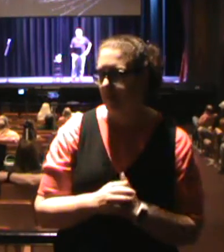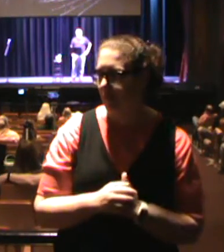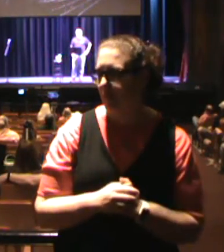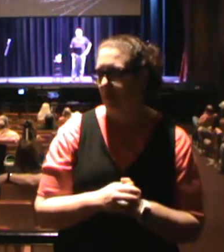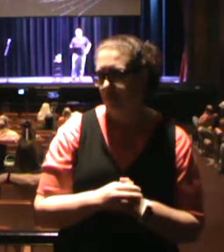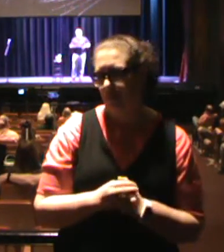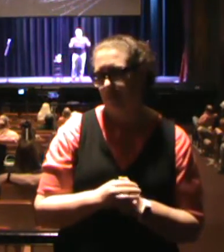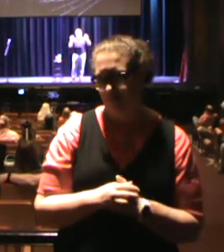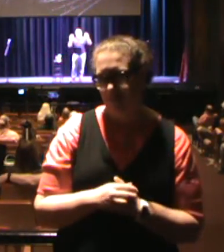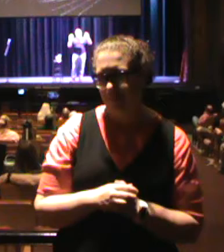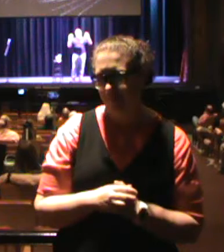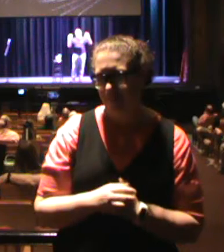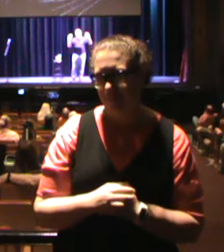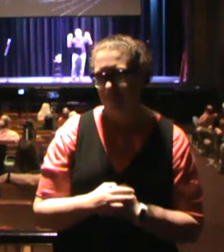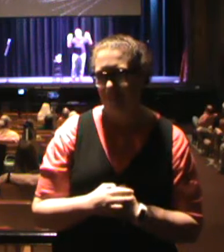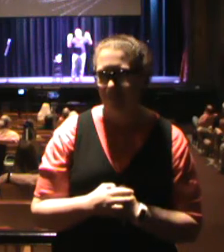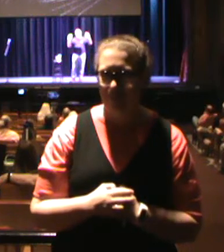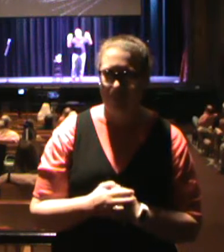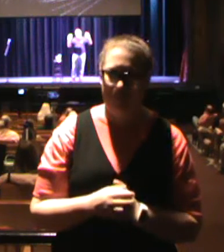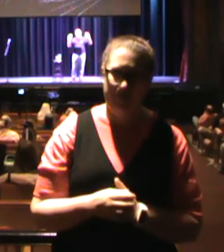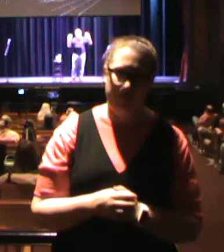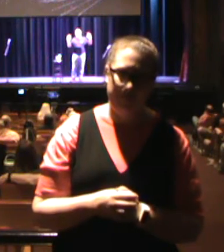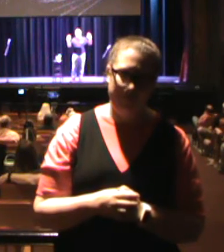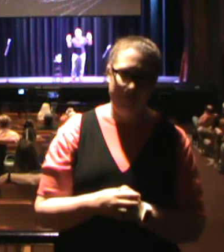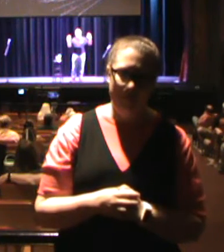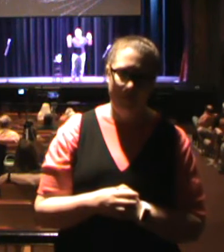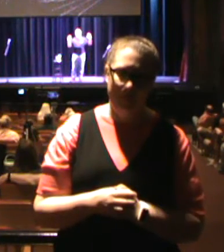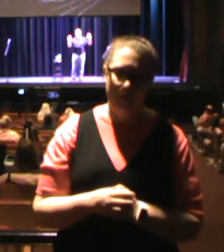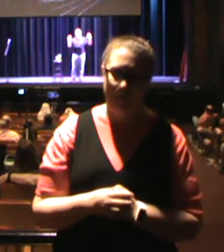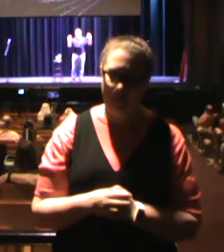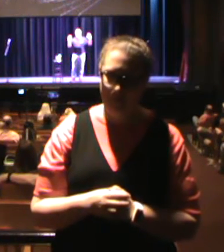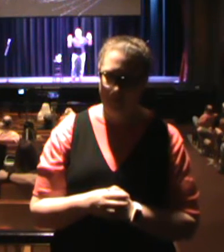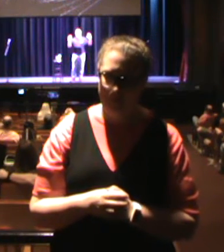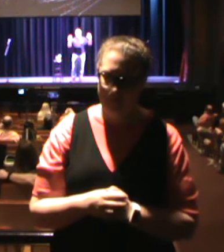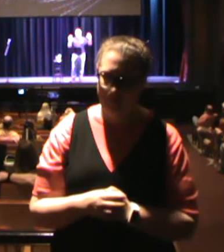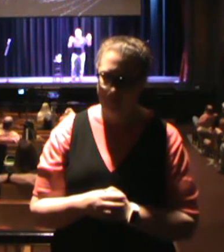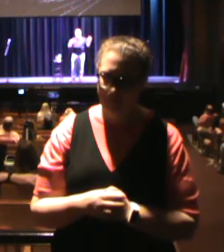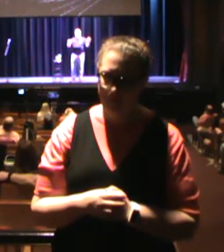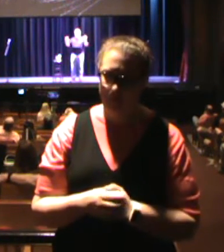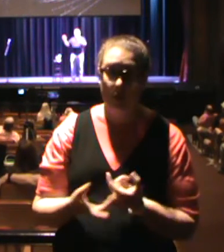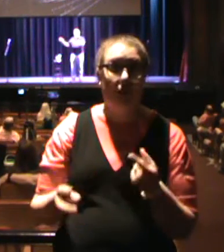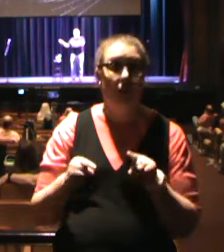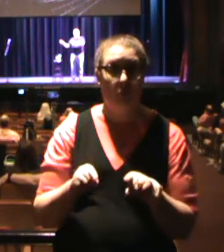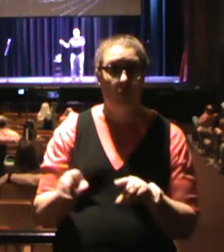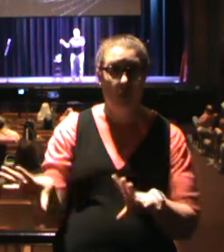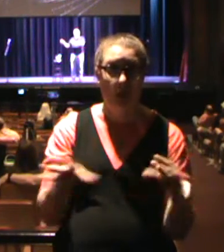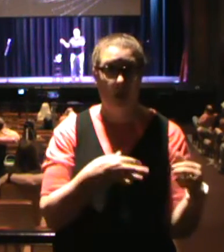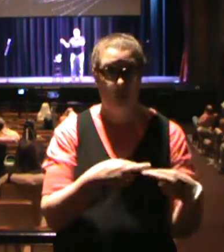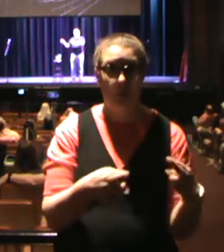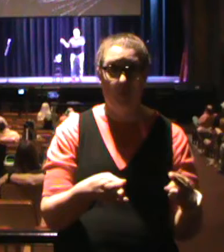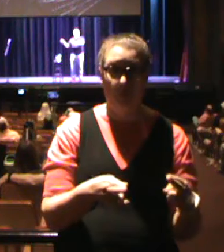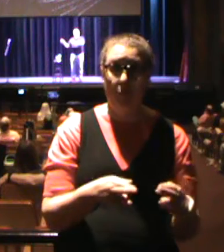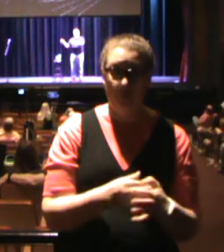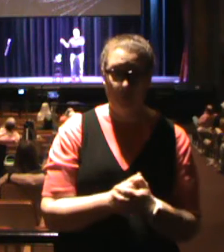before I go. But here's the deal with that. When I leave a room,